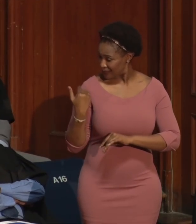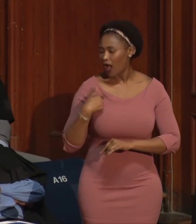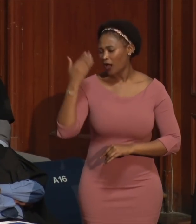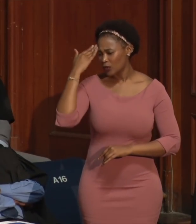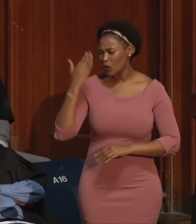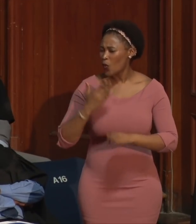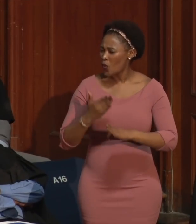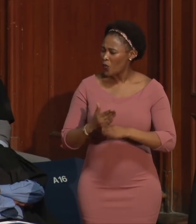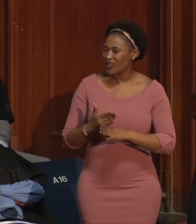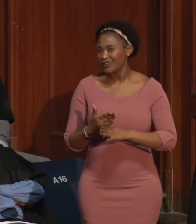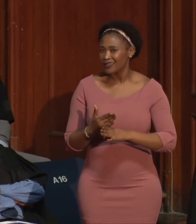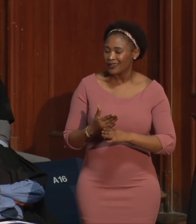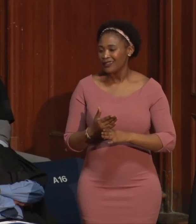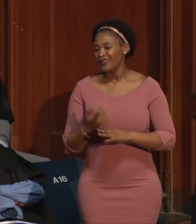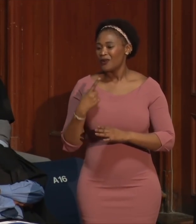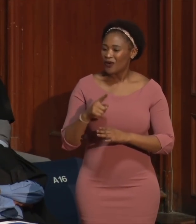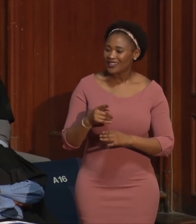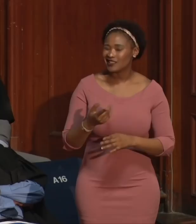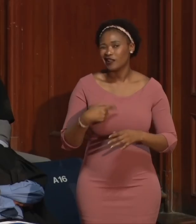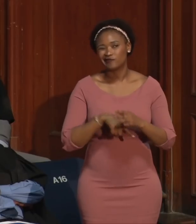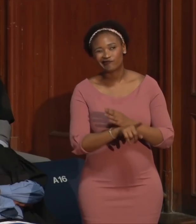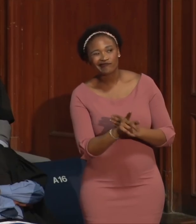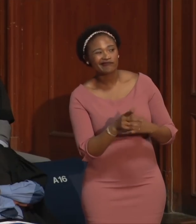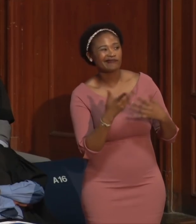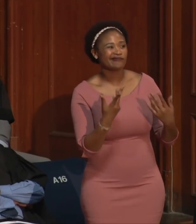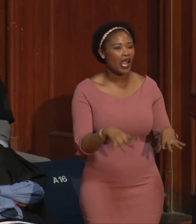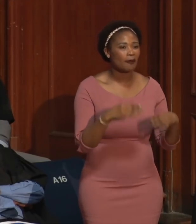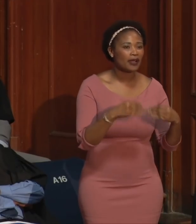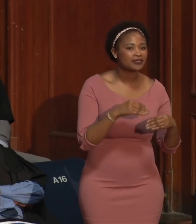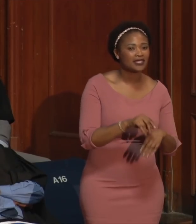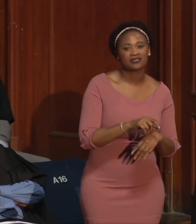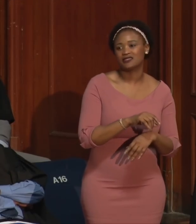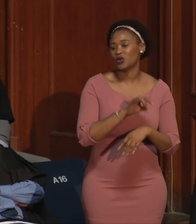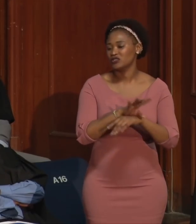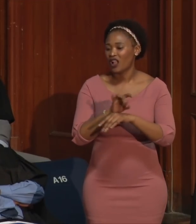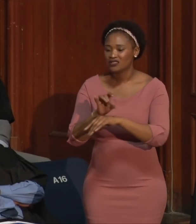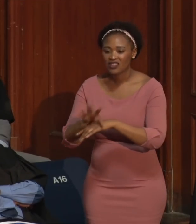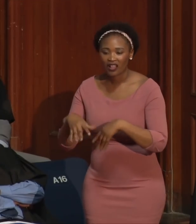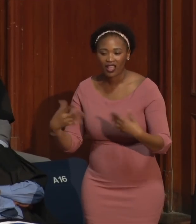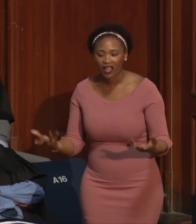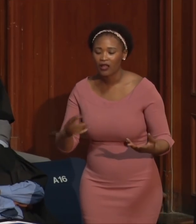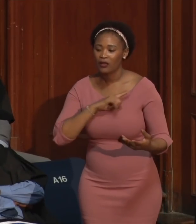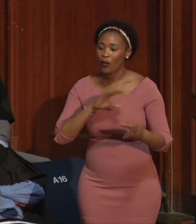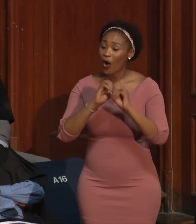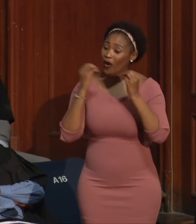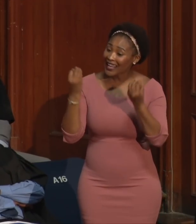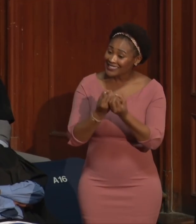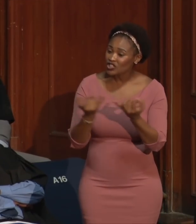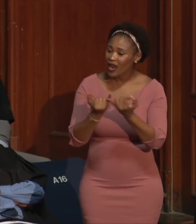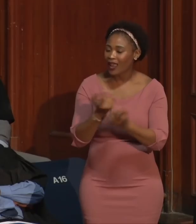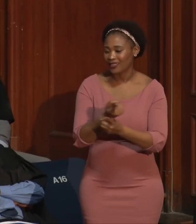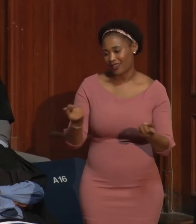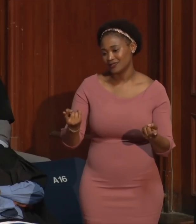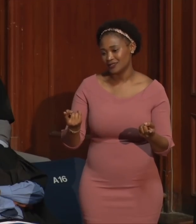job options would either box me as a software developer or as a business consultant, because that's how large organizations were organized.